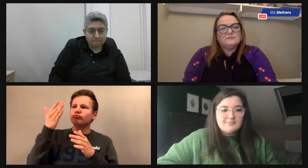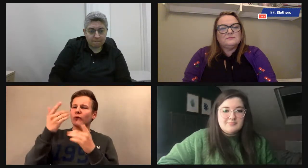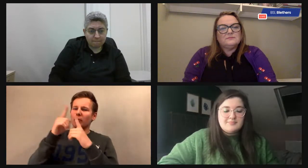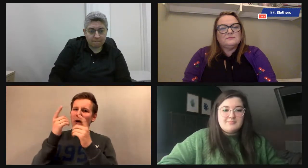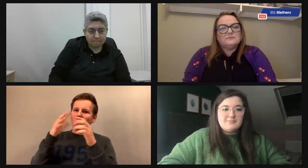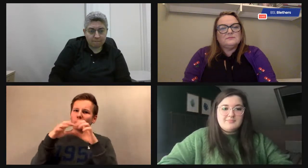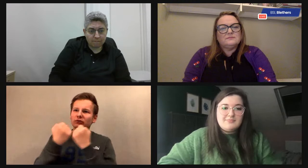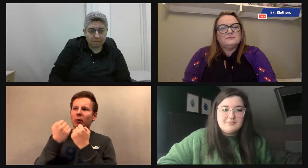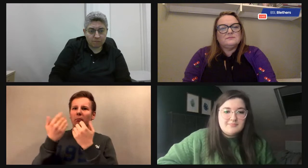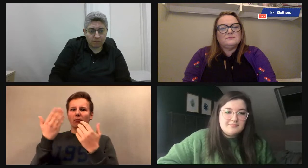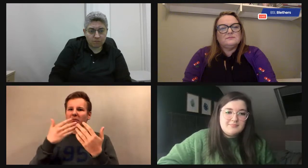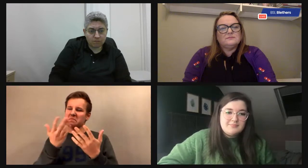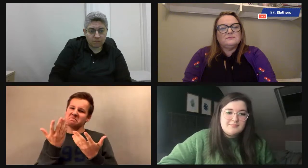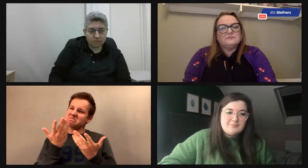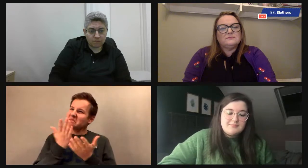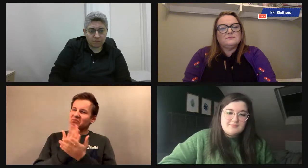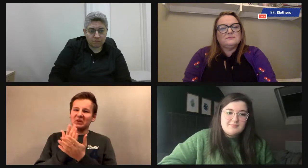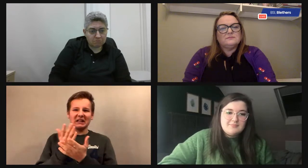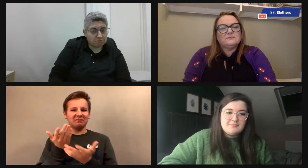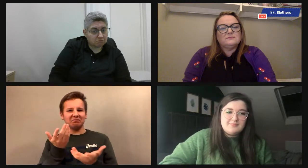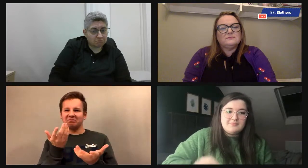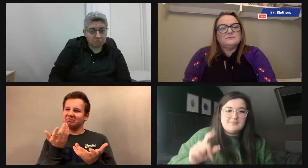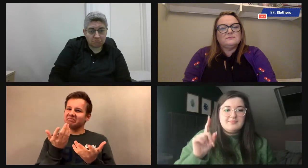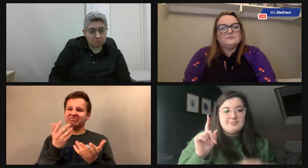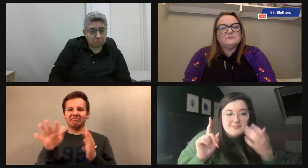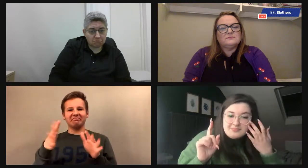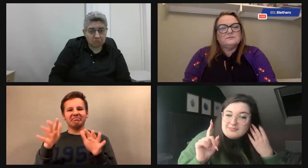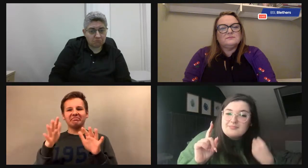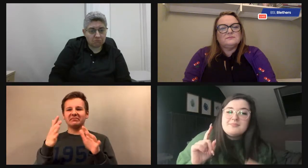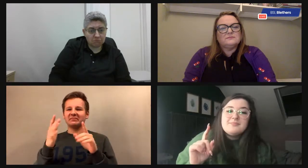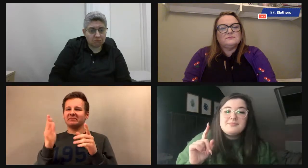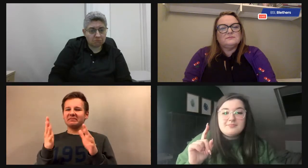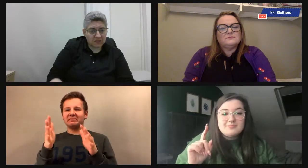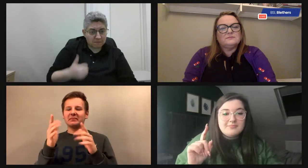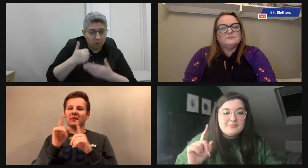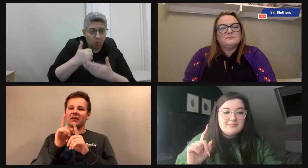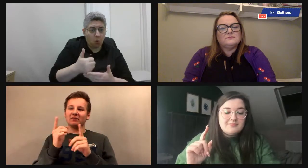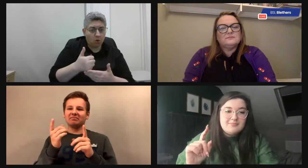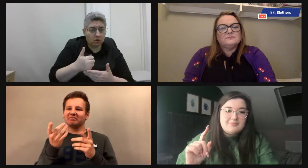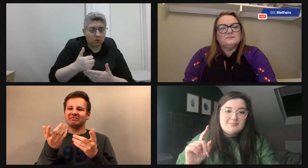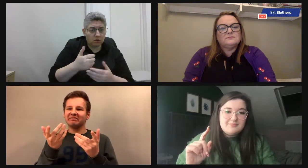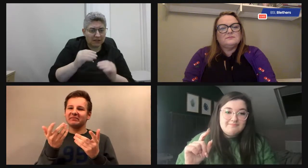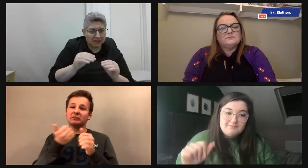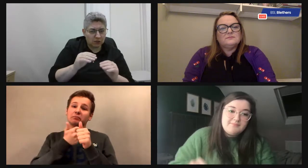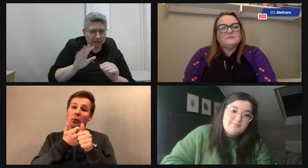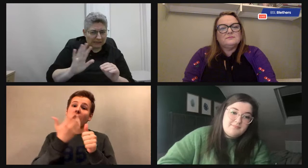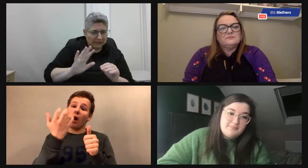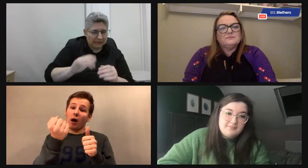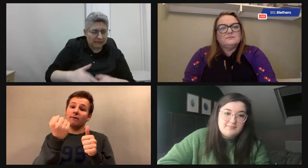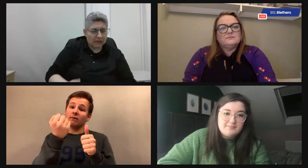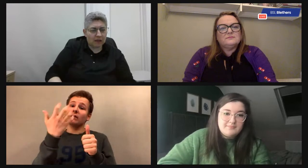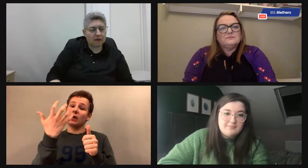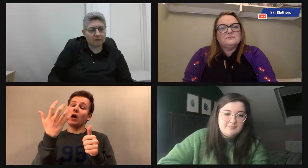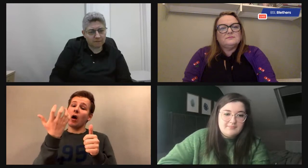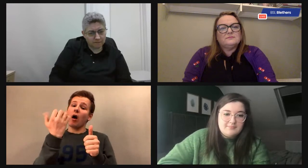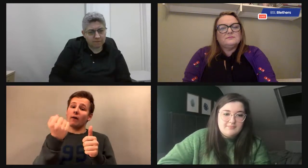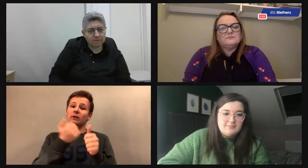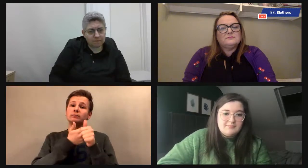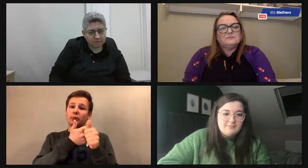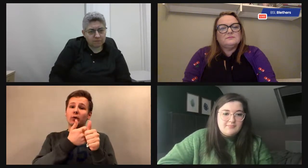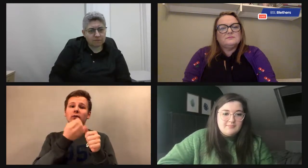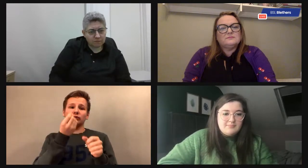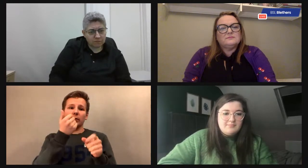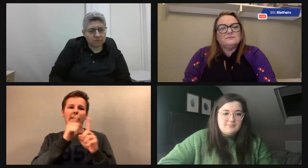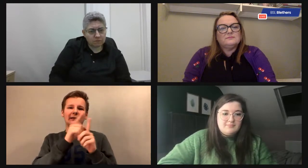but not loads. You know, not loads of these amazing workshops that you would expect. What about support?